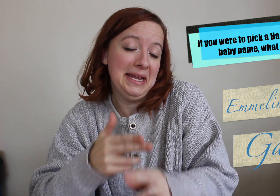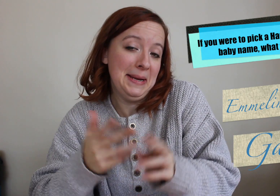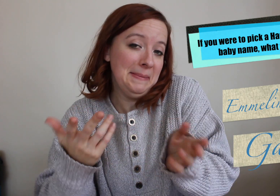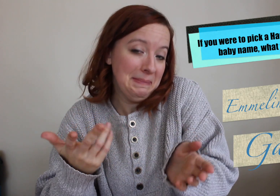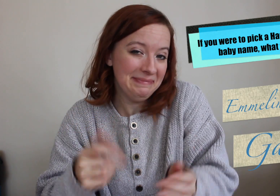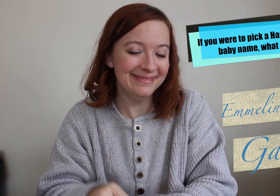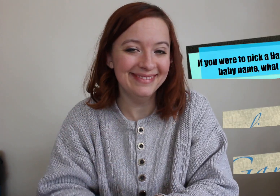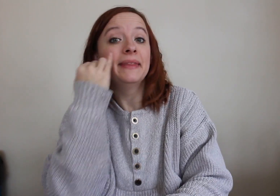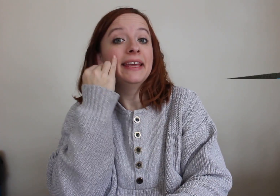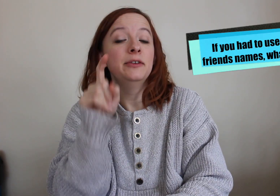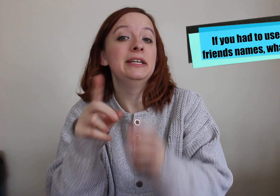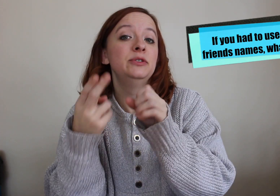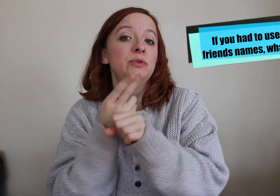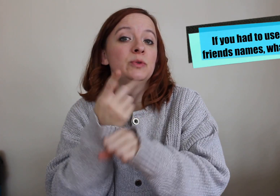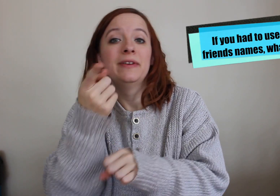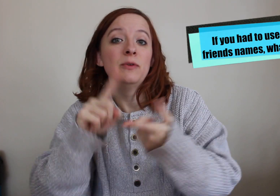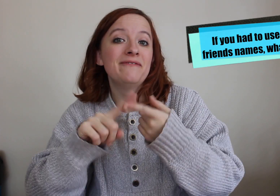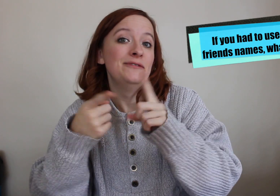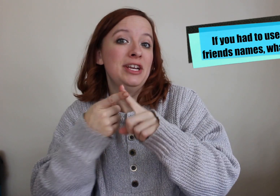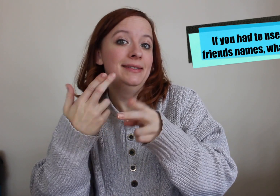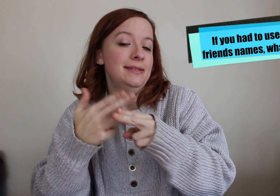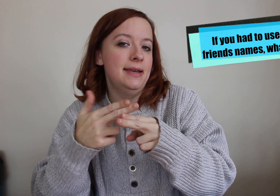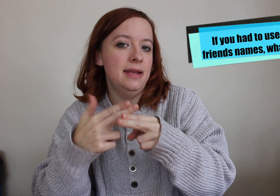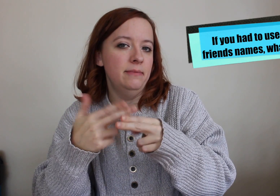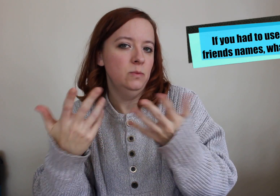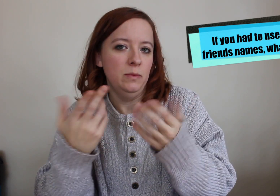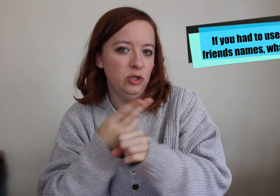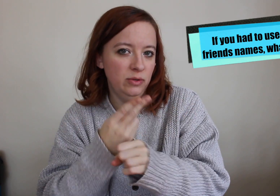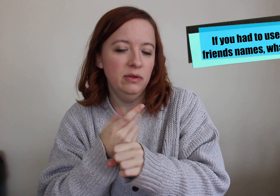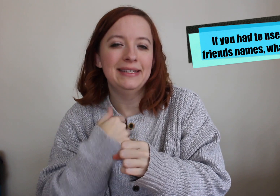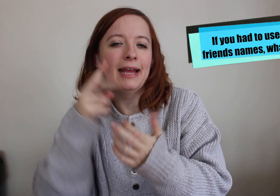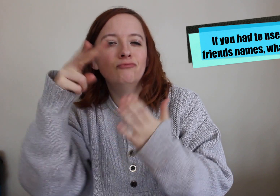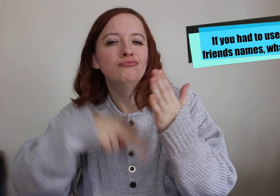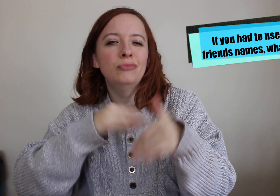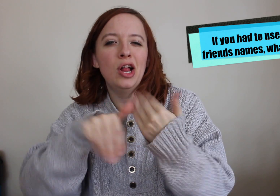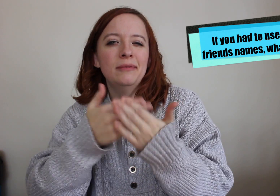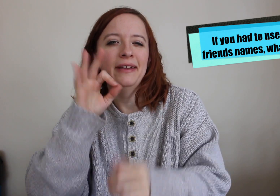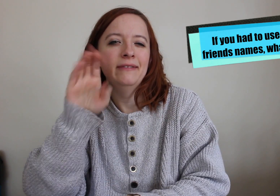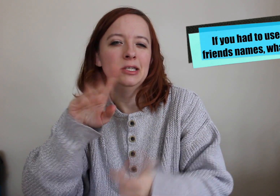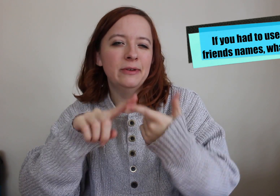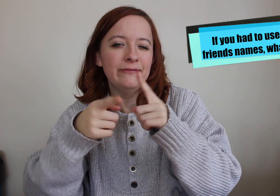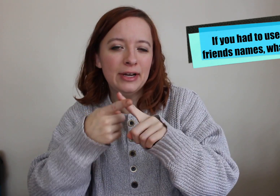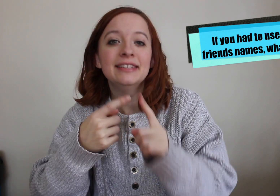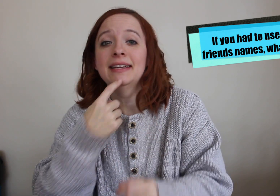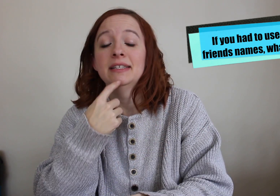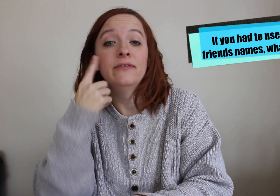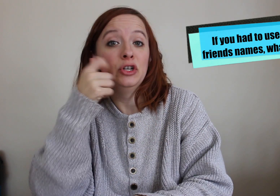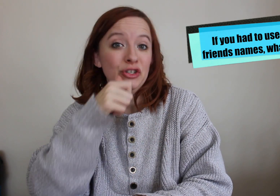I think it's nice. If you had to use one of your friends' names, what would it use? I looked at all my Facebook friends,